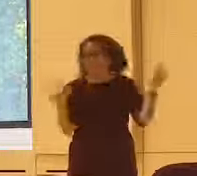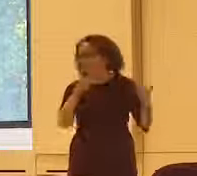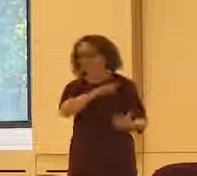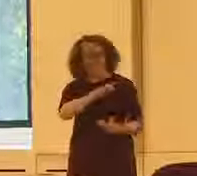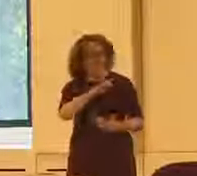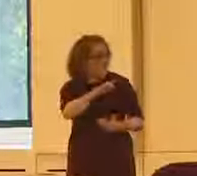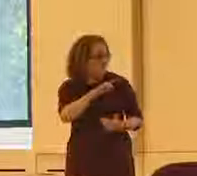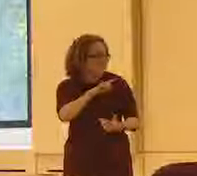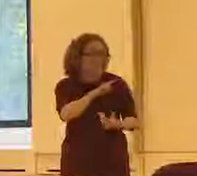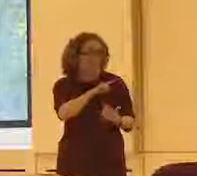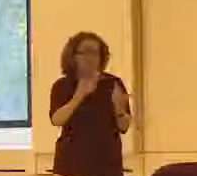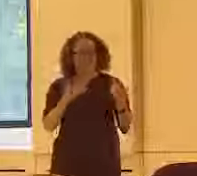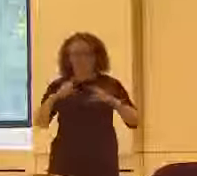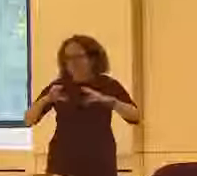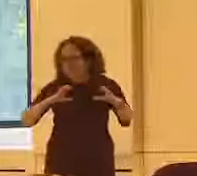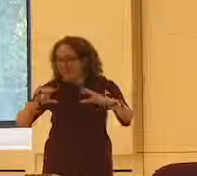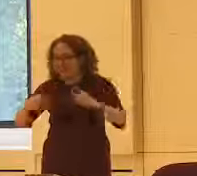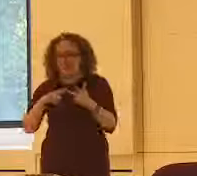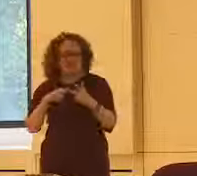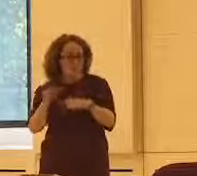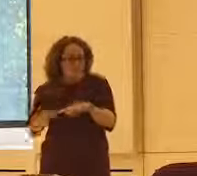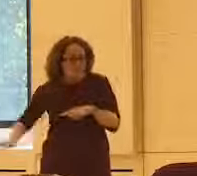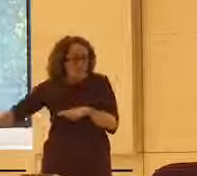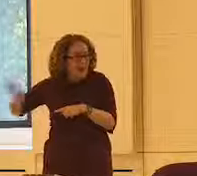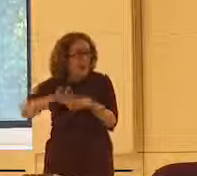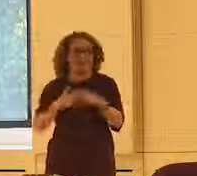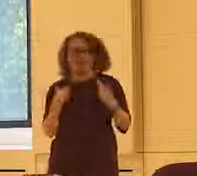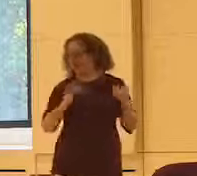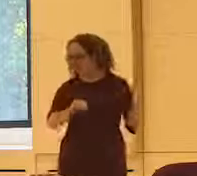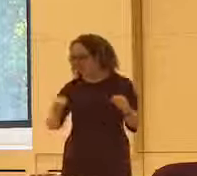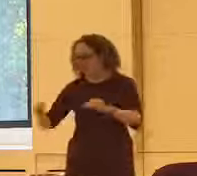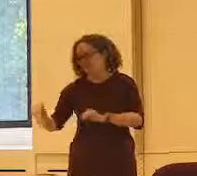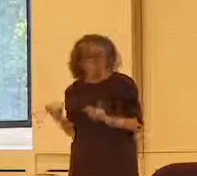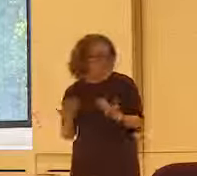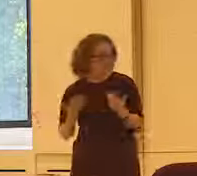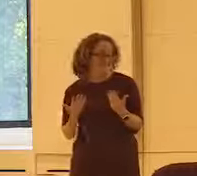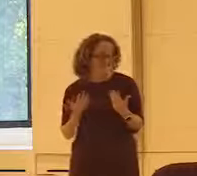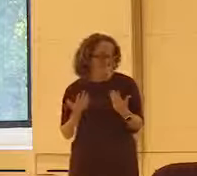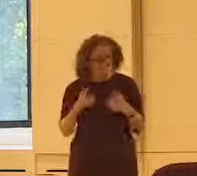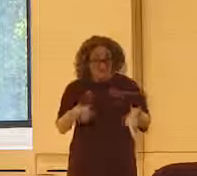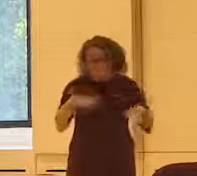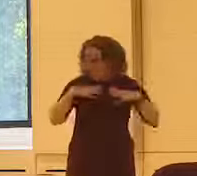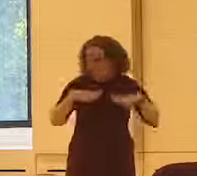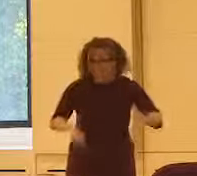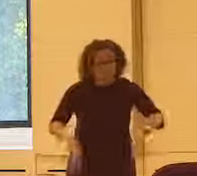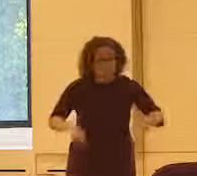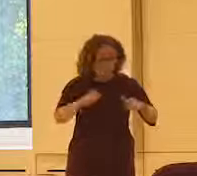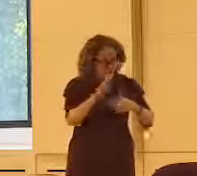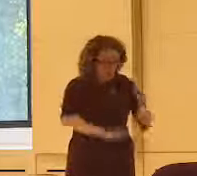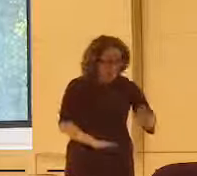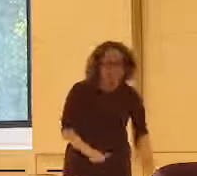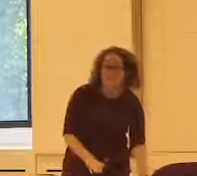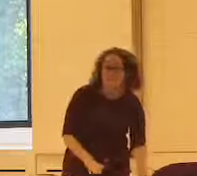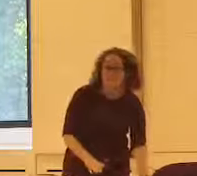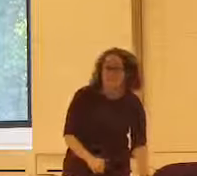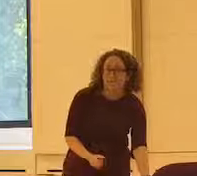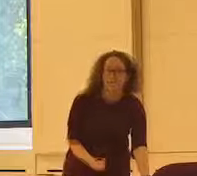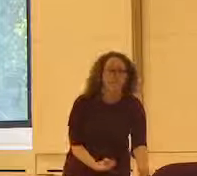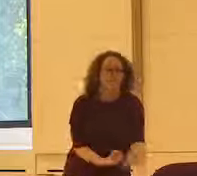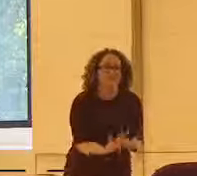and they can have those mental health issues from when they're growing up. So it's all from education, from families. So it's already starting